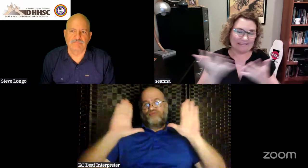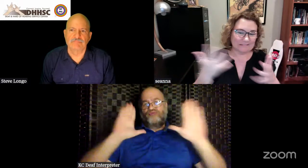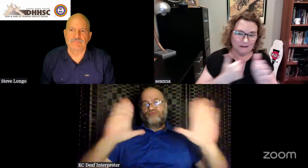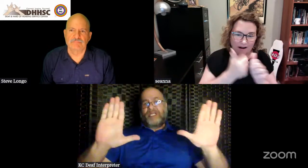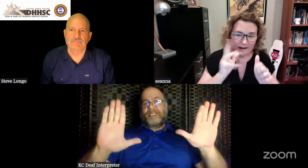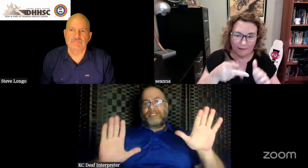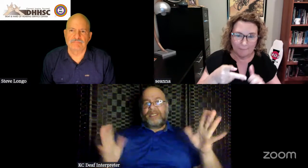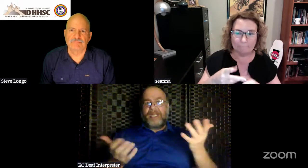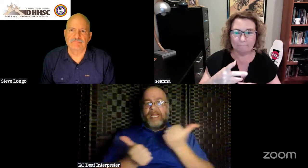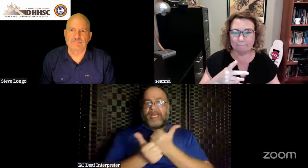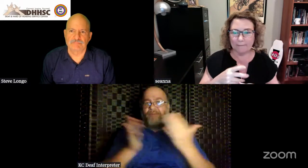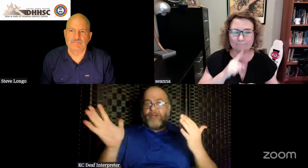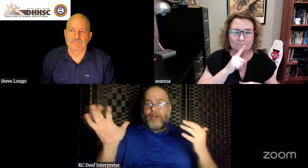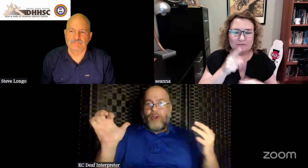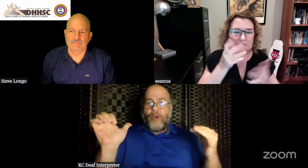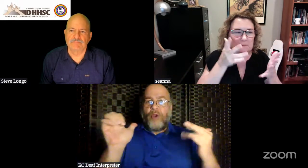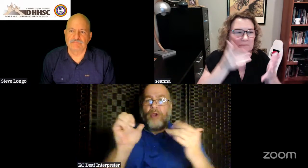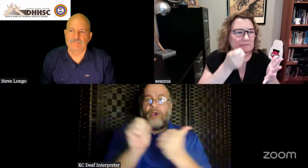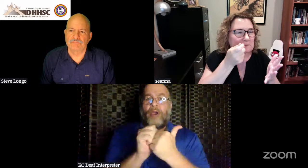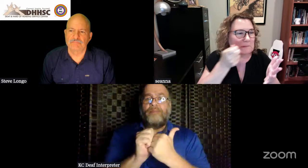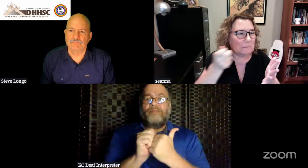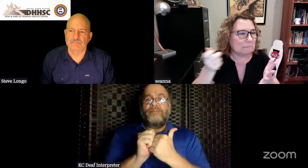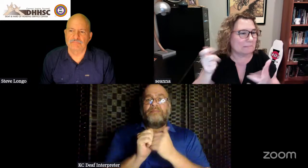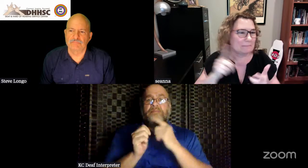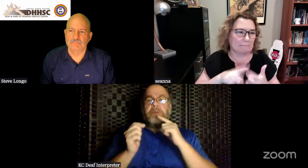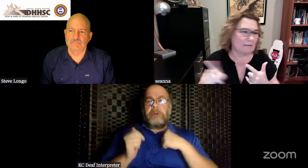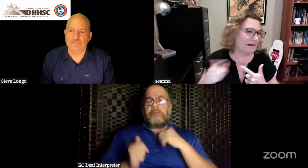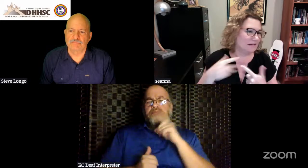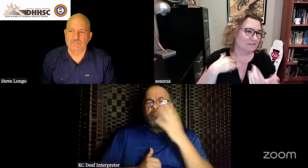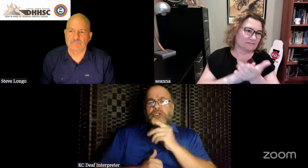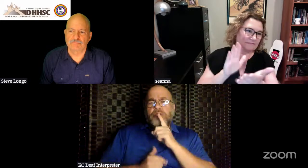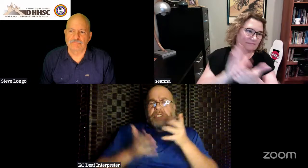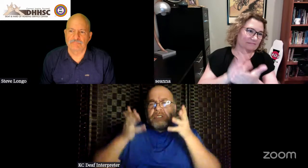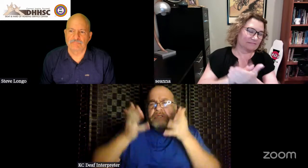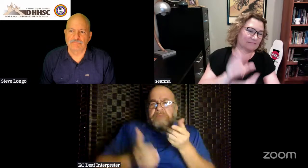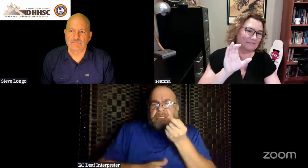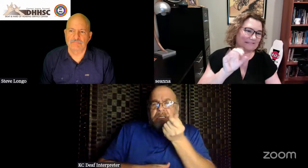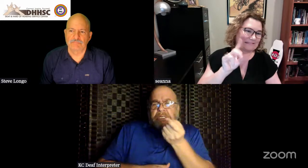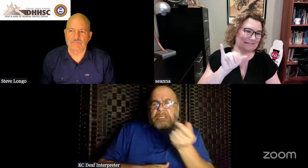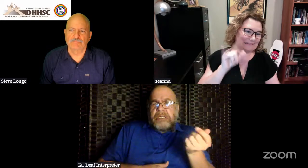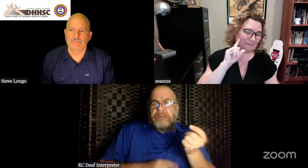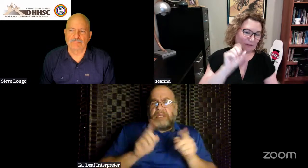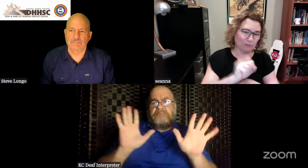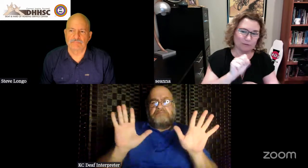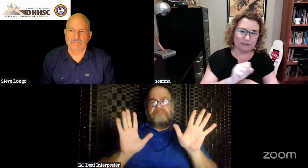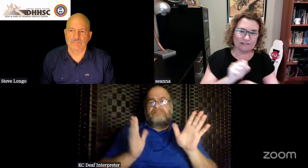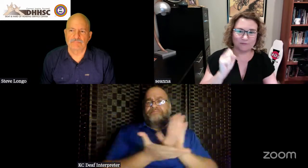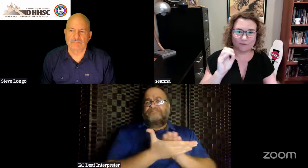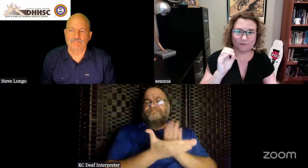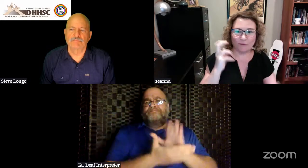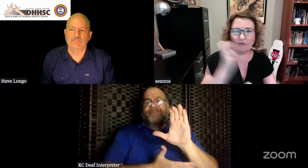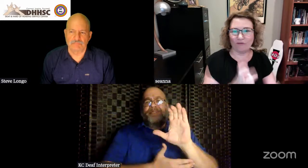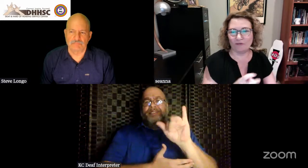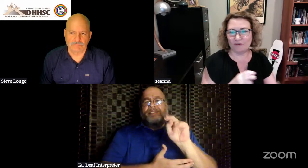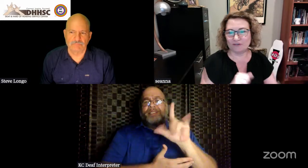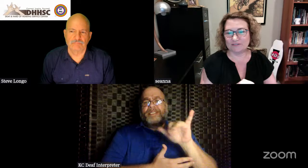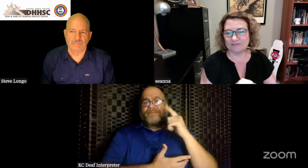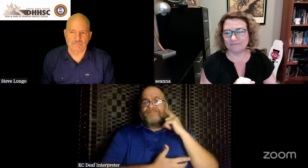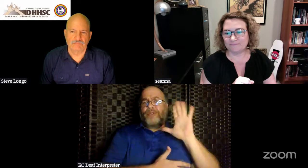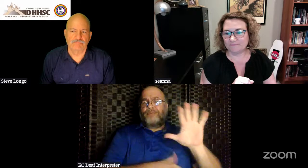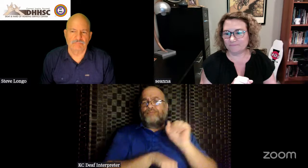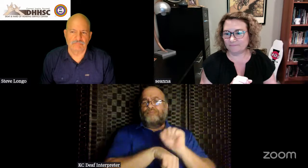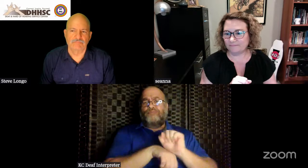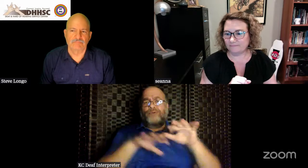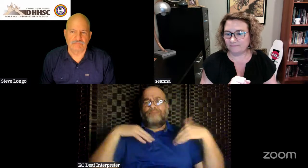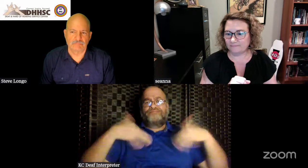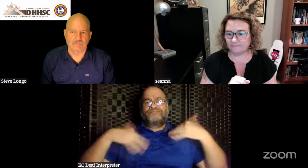some amazing work by our staff. We've gotten all caught up. I think there might be 1 or 2 things left,